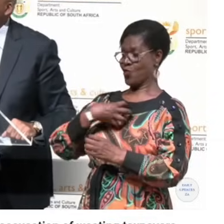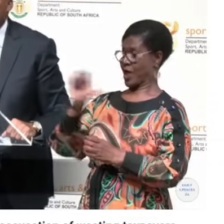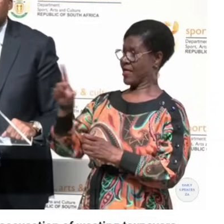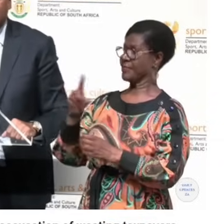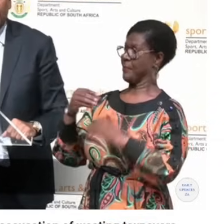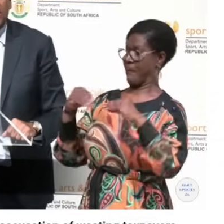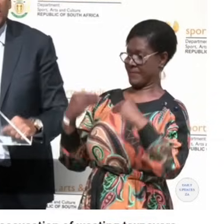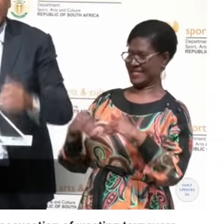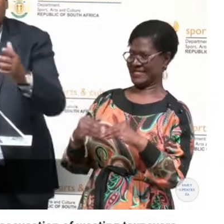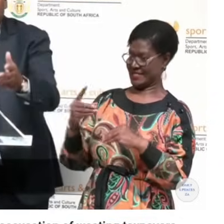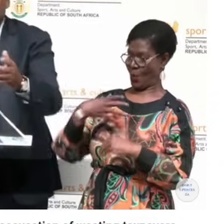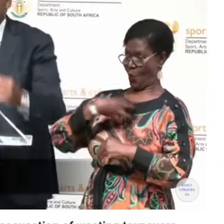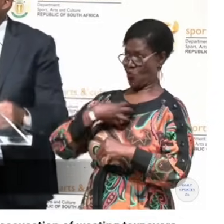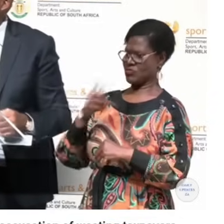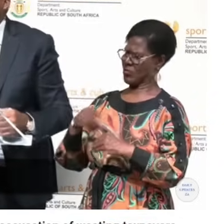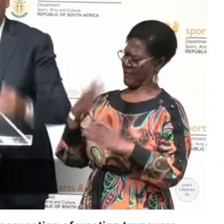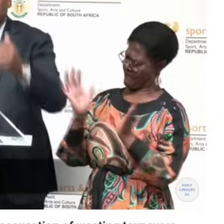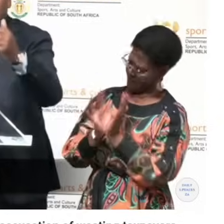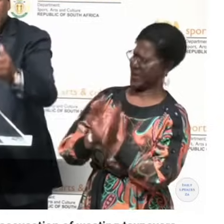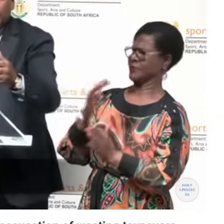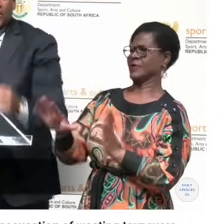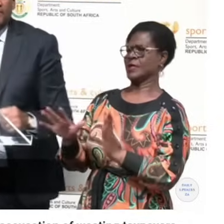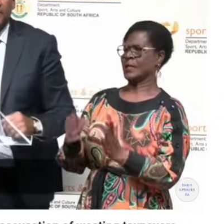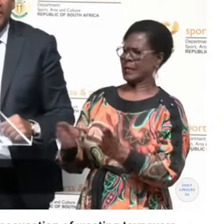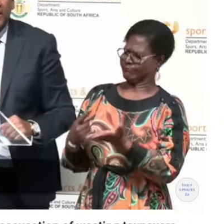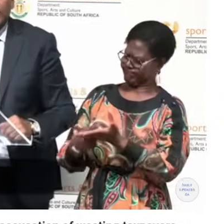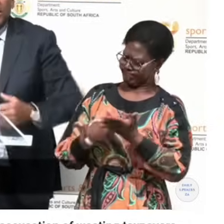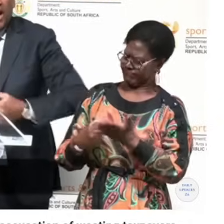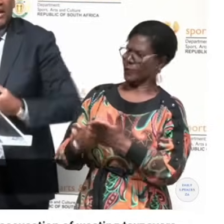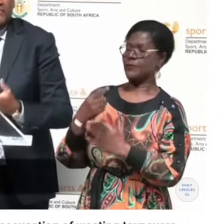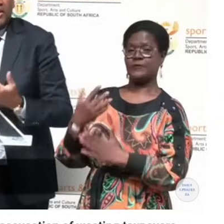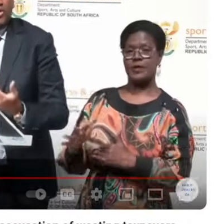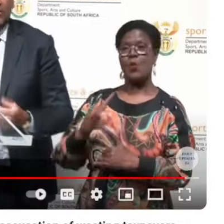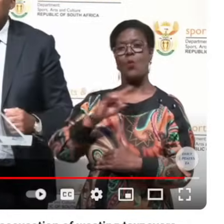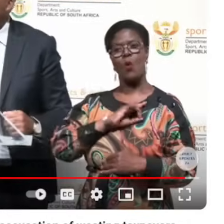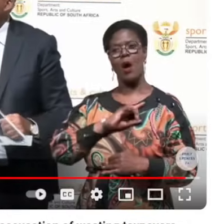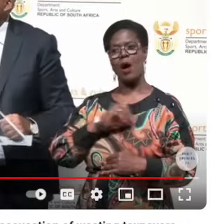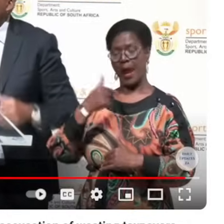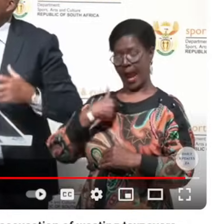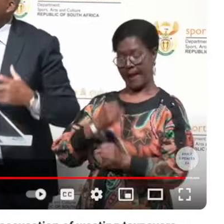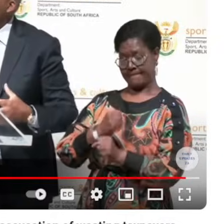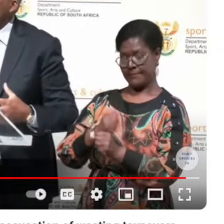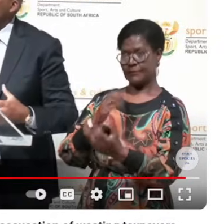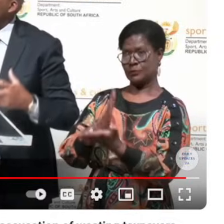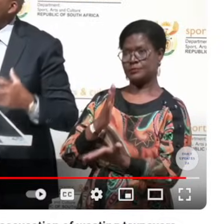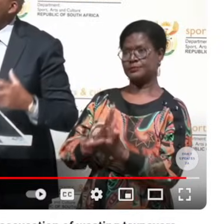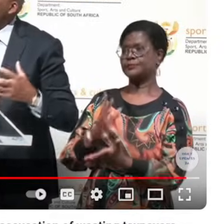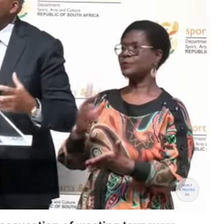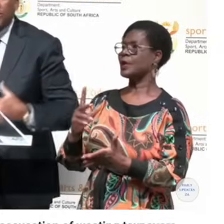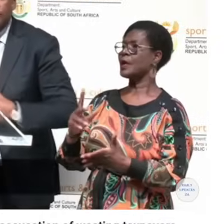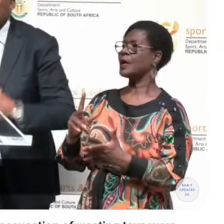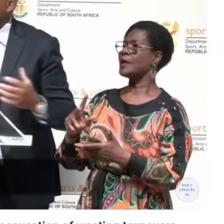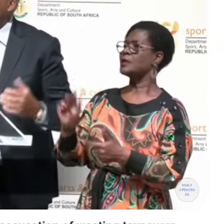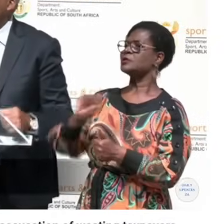that company, the owners. I've met them. I've engaged with them so that I can make sure that South African